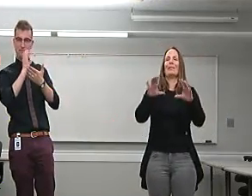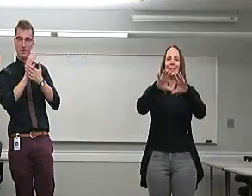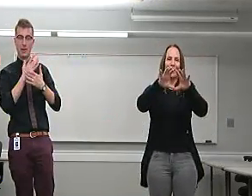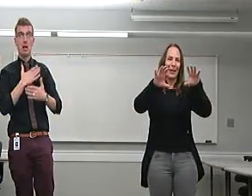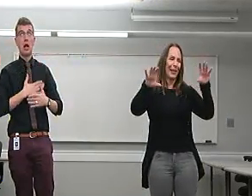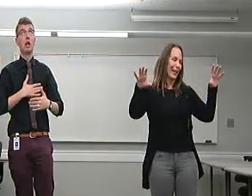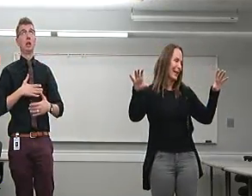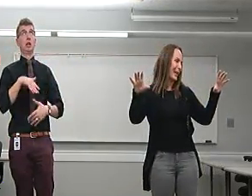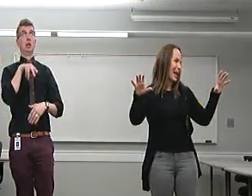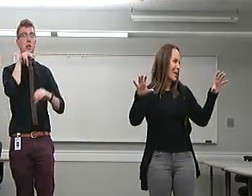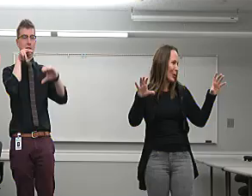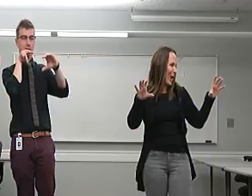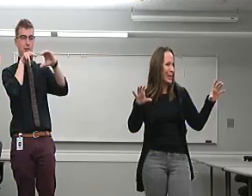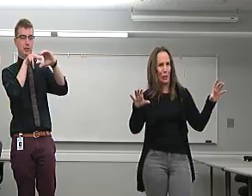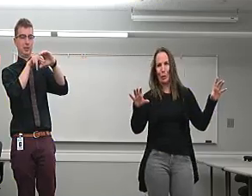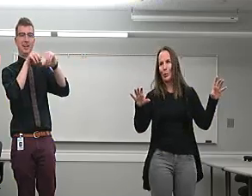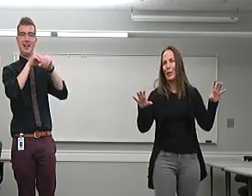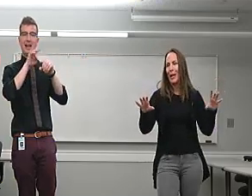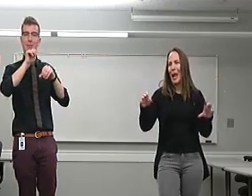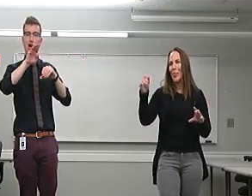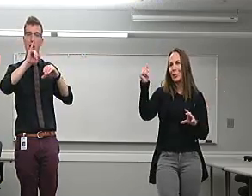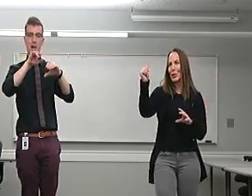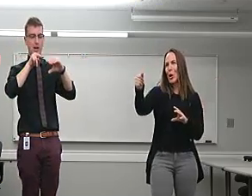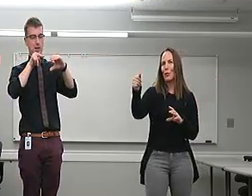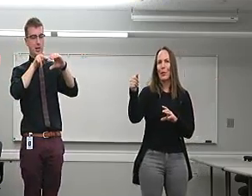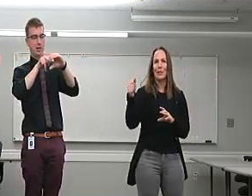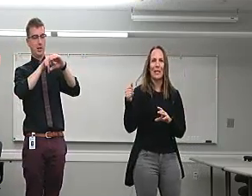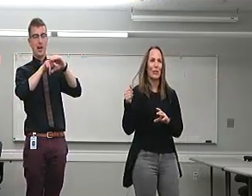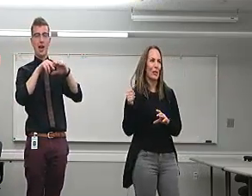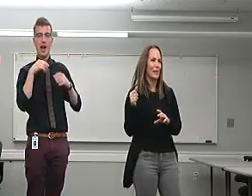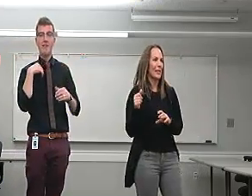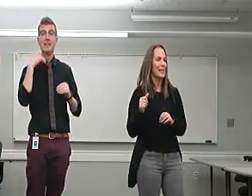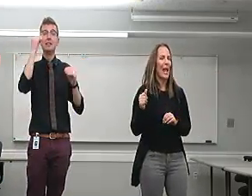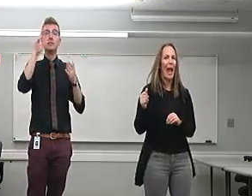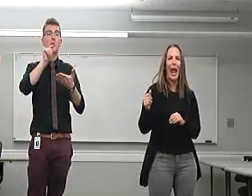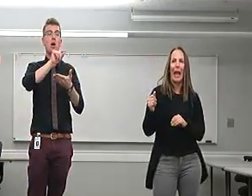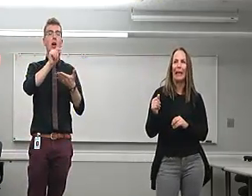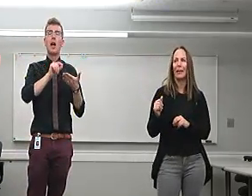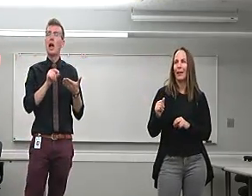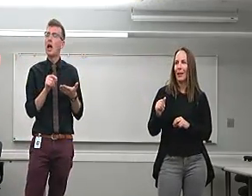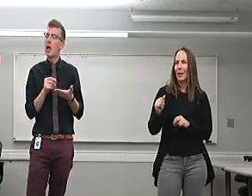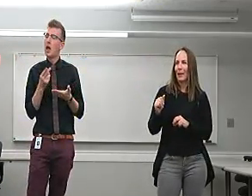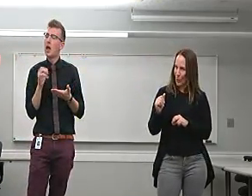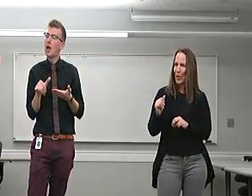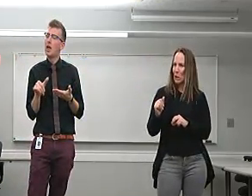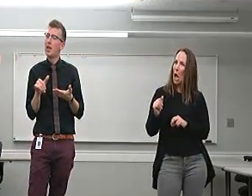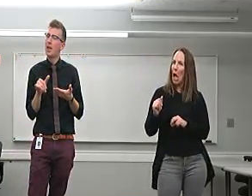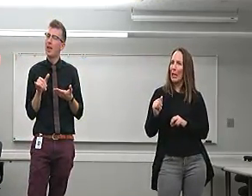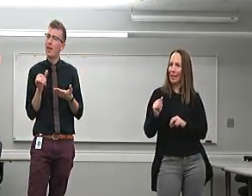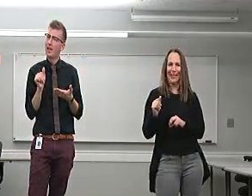an MRI tube, and there's a note from the teacher that says, hey, can we talk?